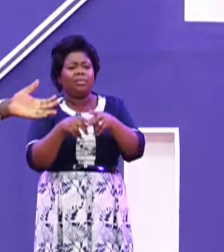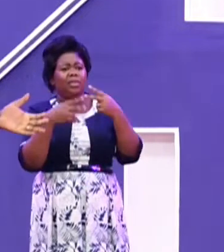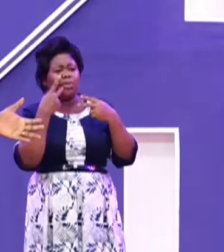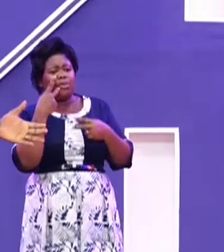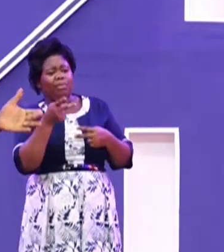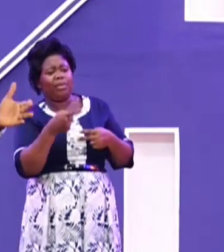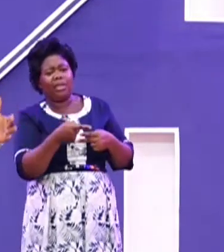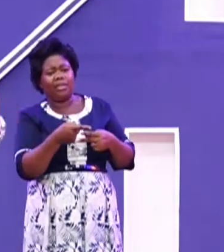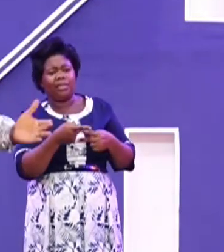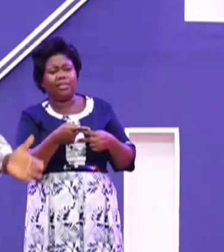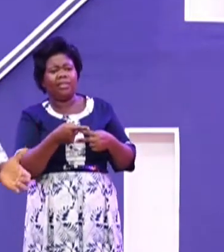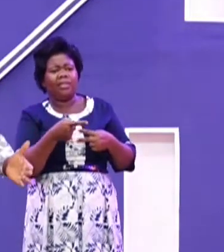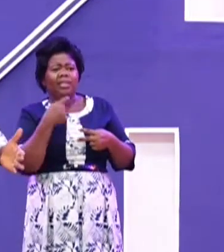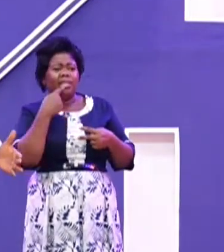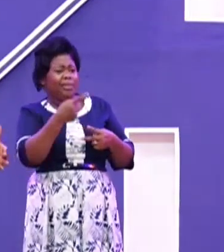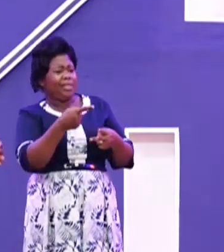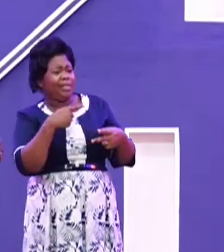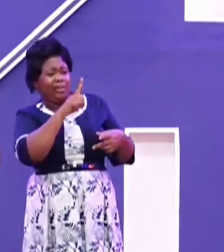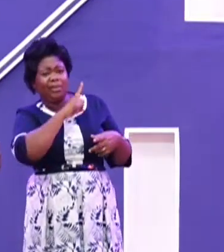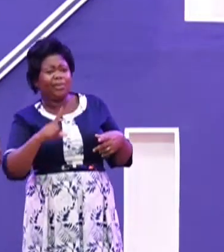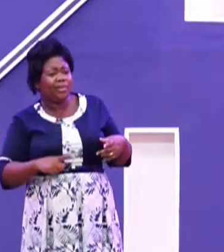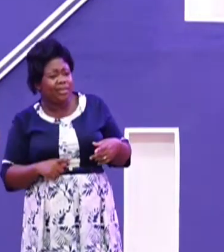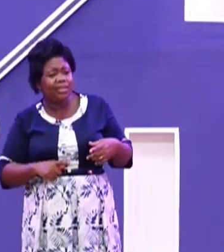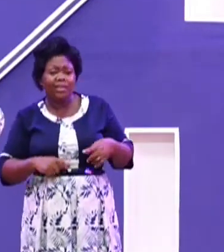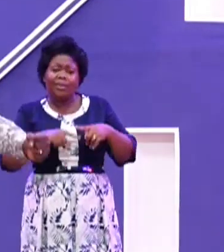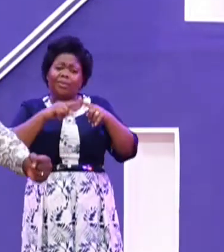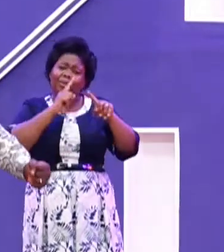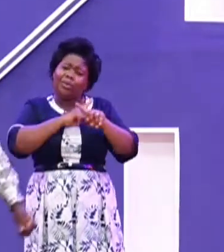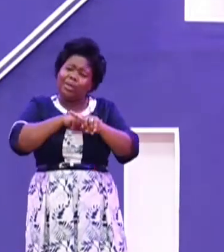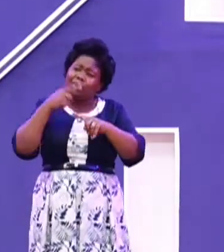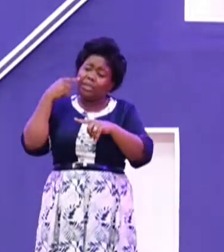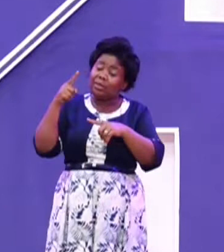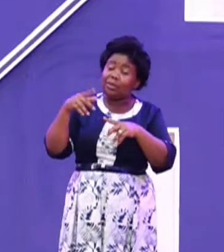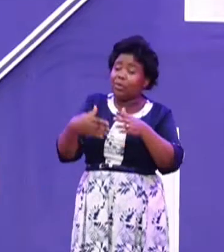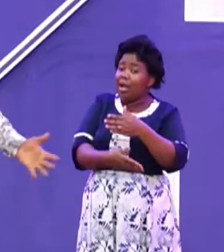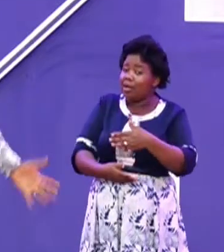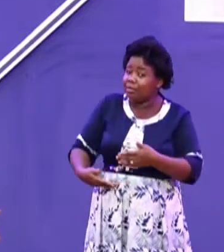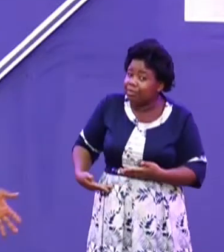answer. And they will say, Lord, when did we see you hungry? Or